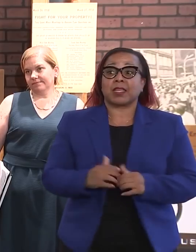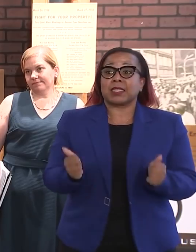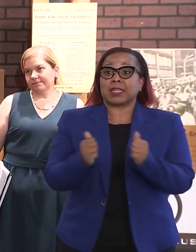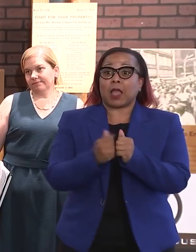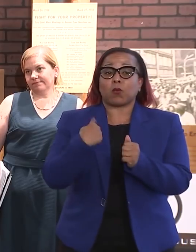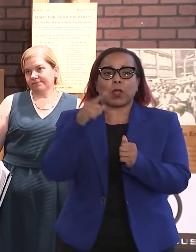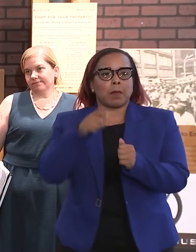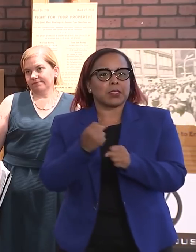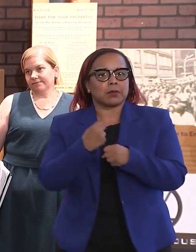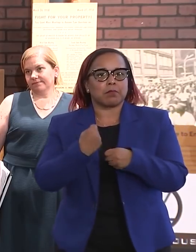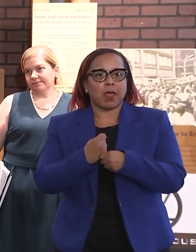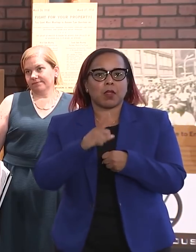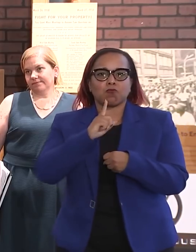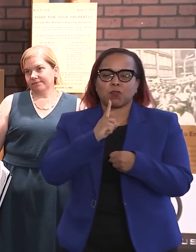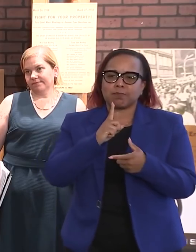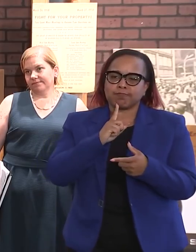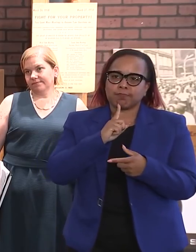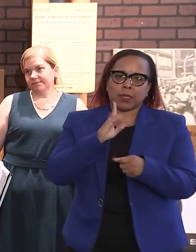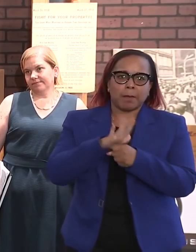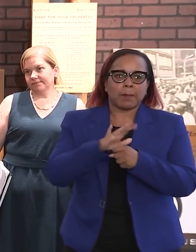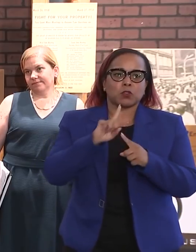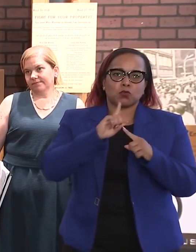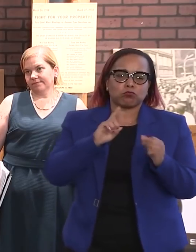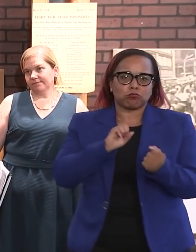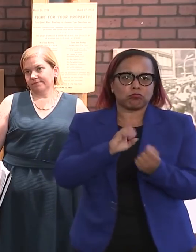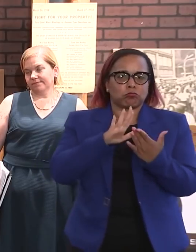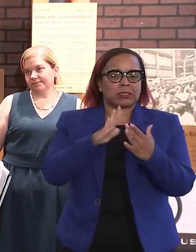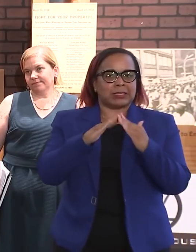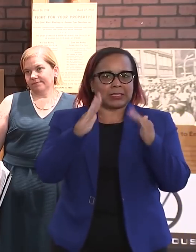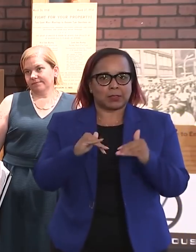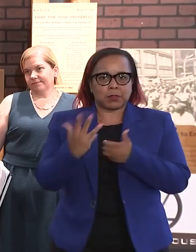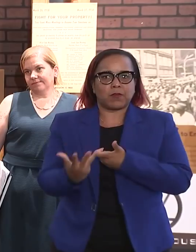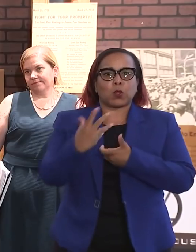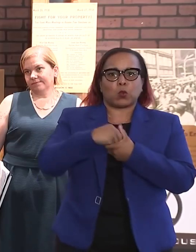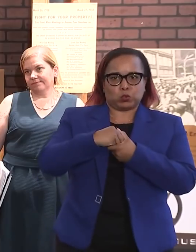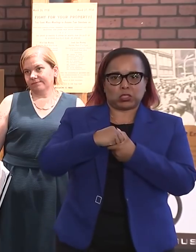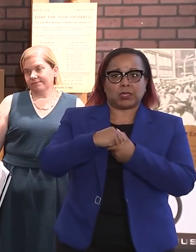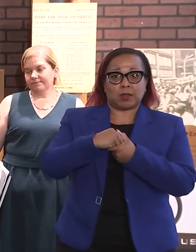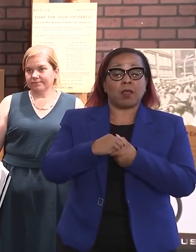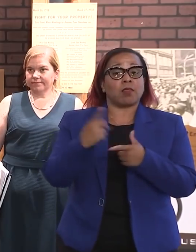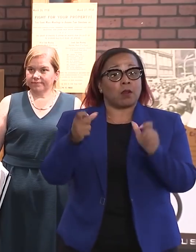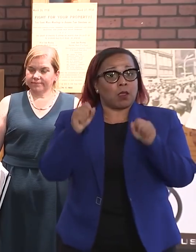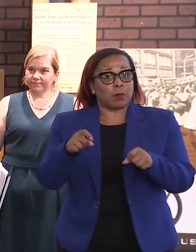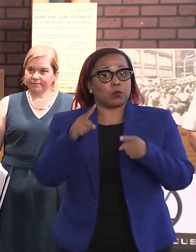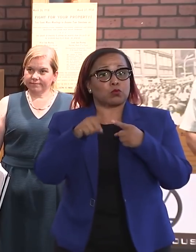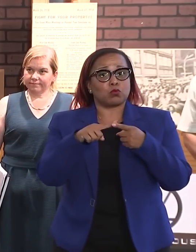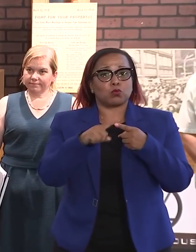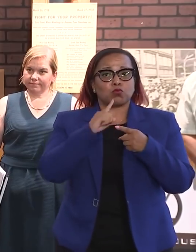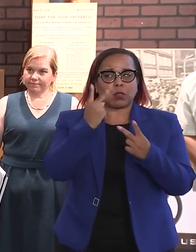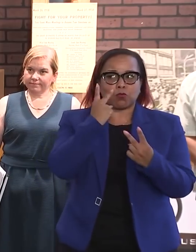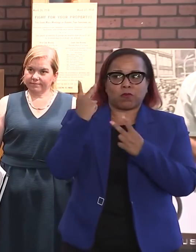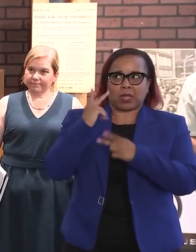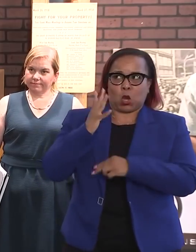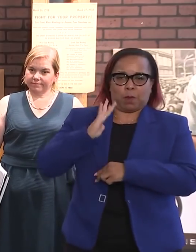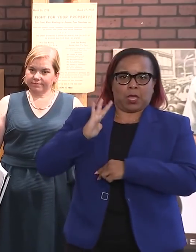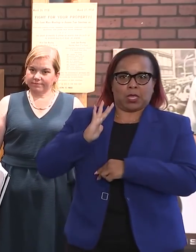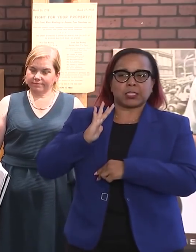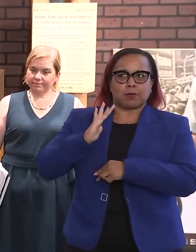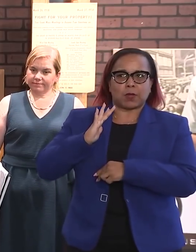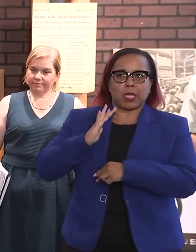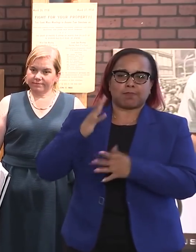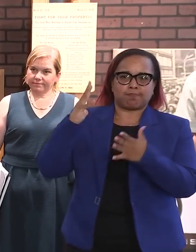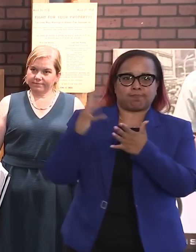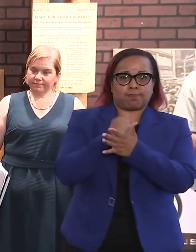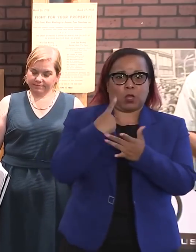Together, we must make a collective commitment to act toward building systems of inclusion that are able to reflect on our past, reclaim